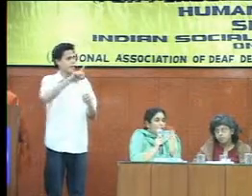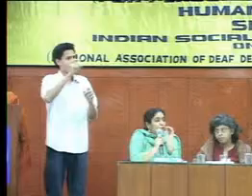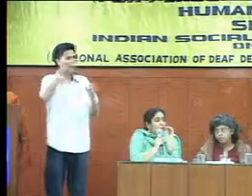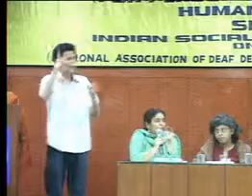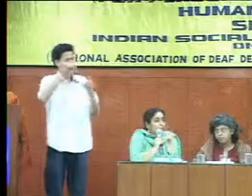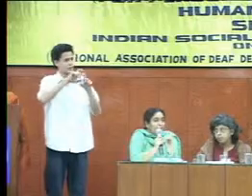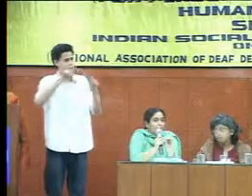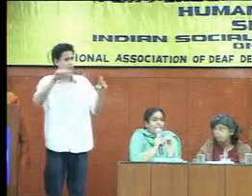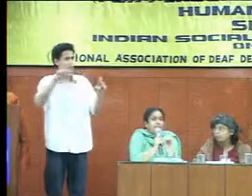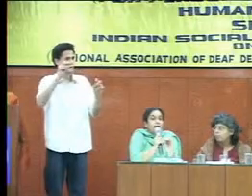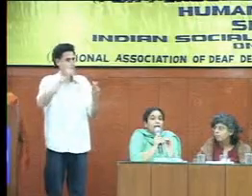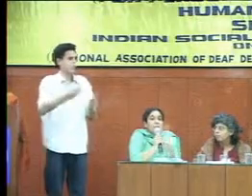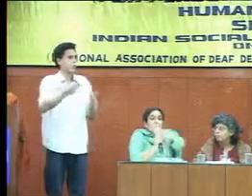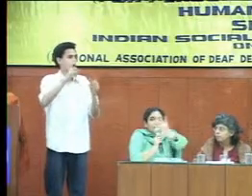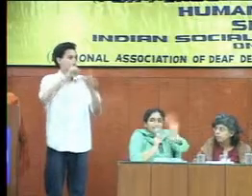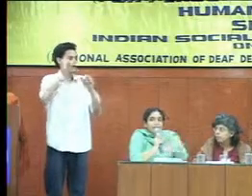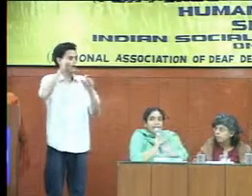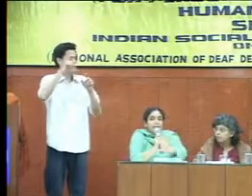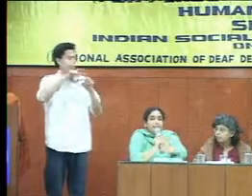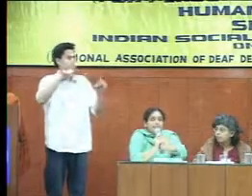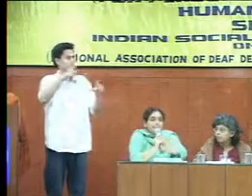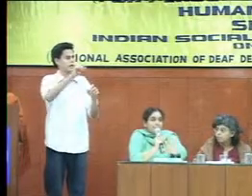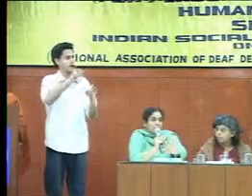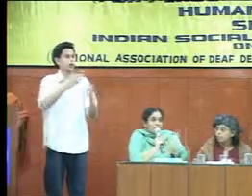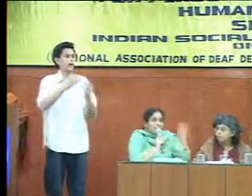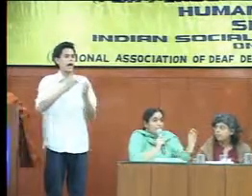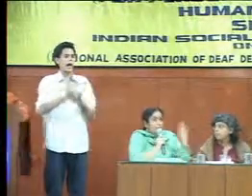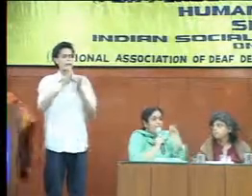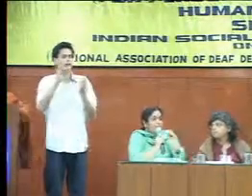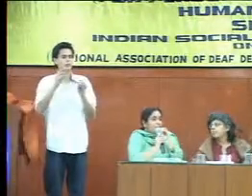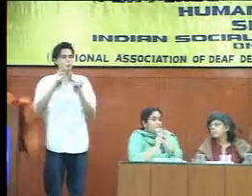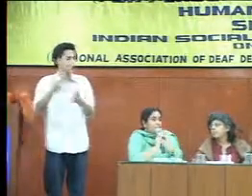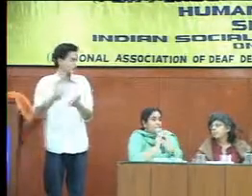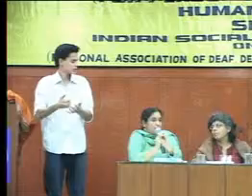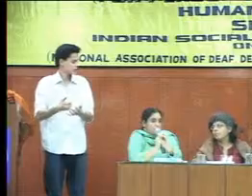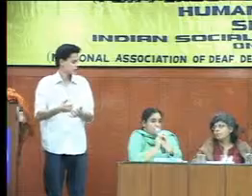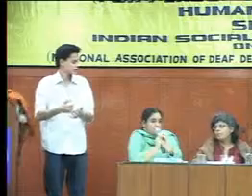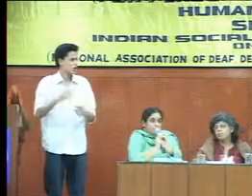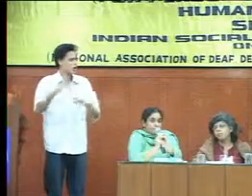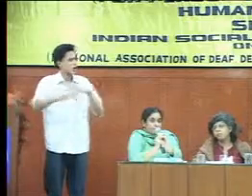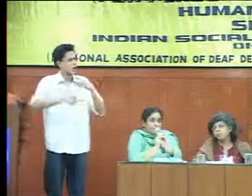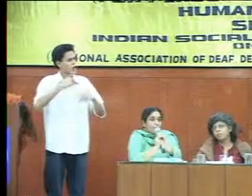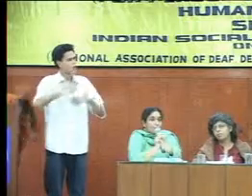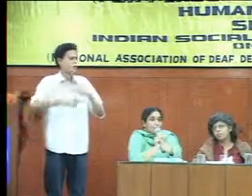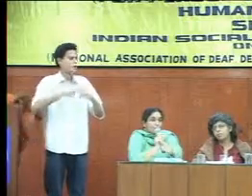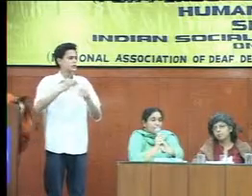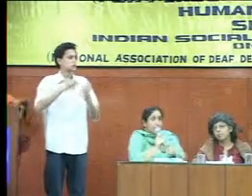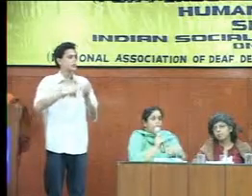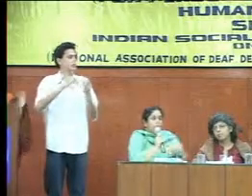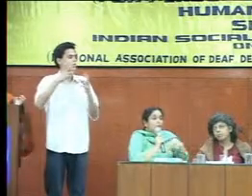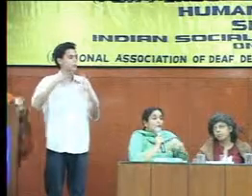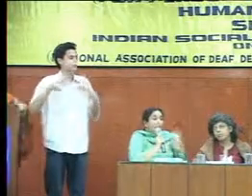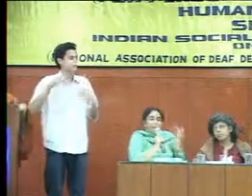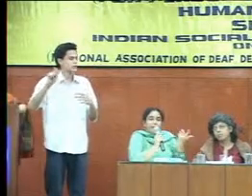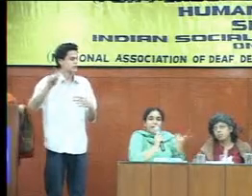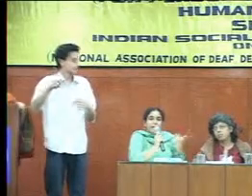more in order to implement it. Now, it's like in a commission, there is always a judge, a Supreme Court